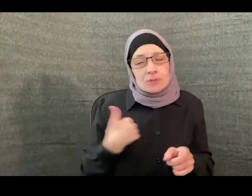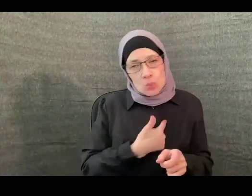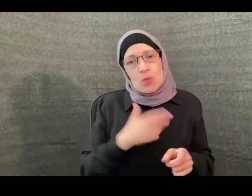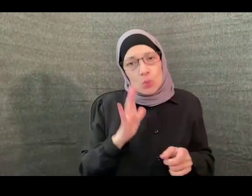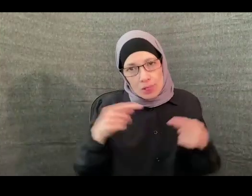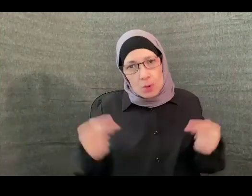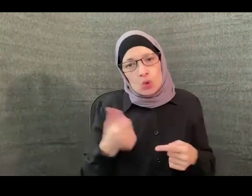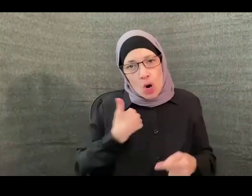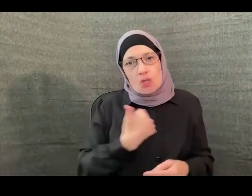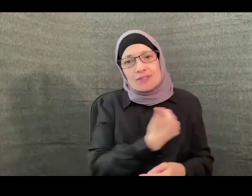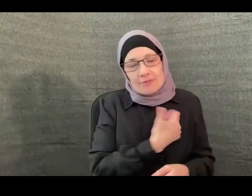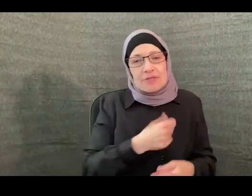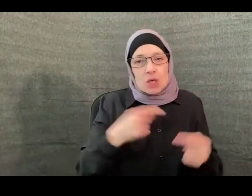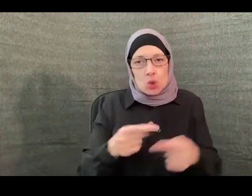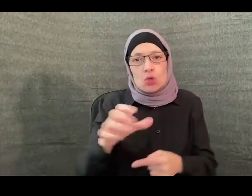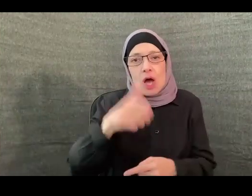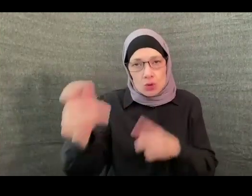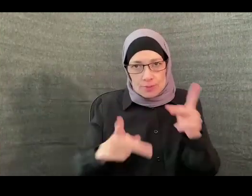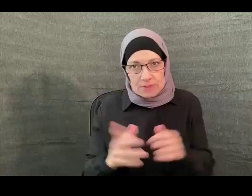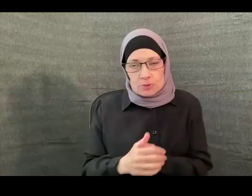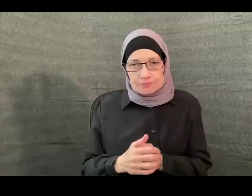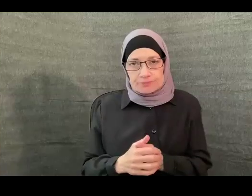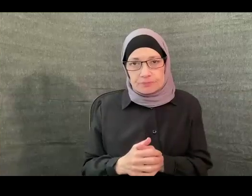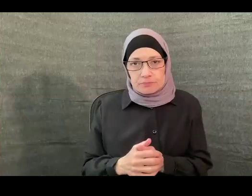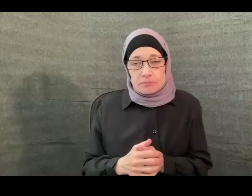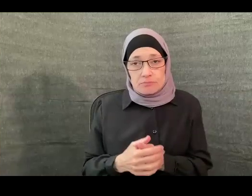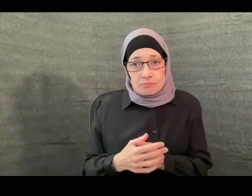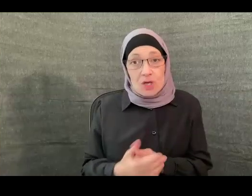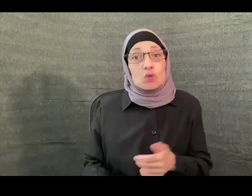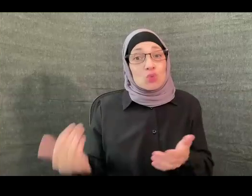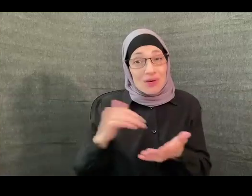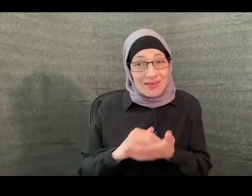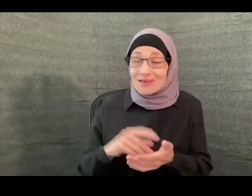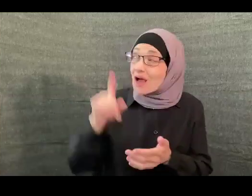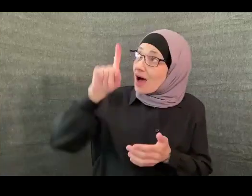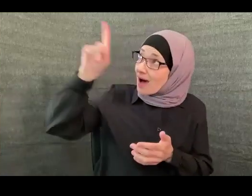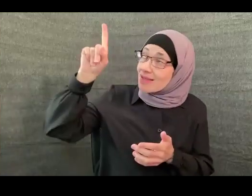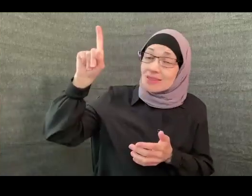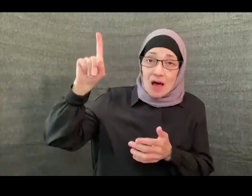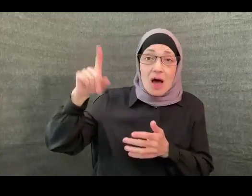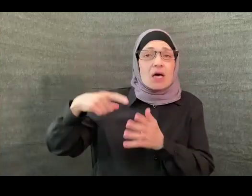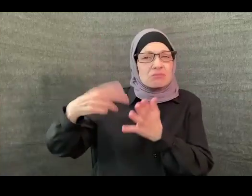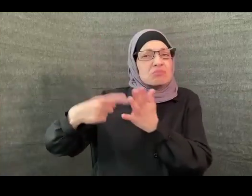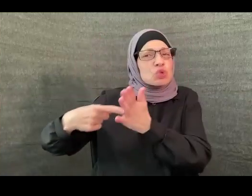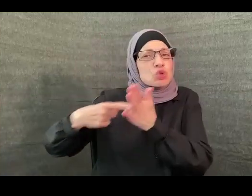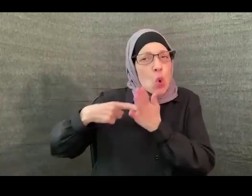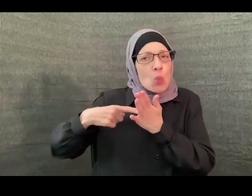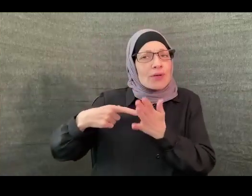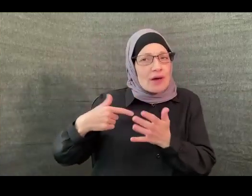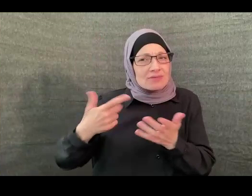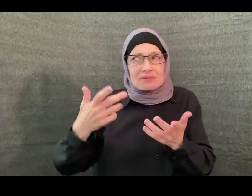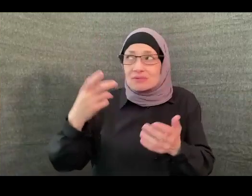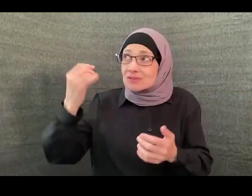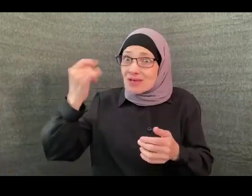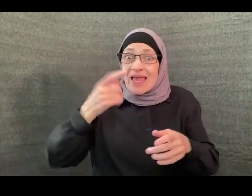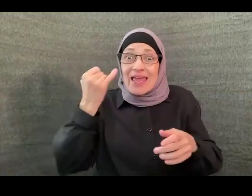So Allah subhanahu wa ta'ala says, the example Allah is given to us in the form of a mountain,